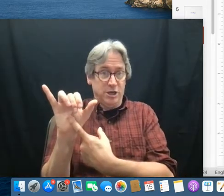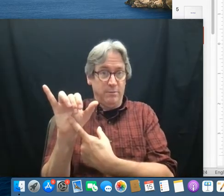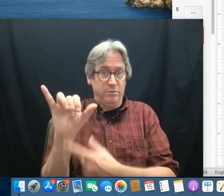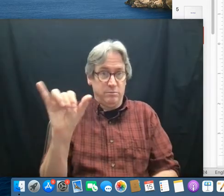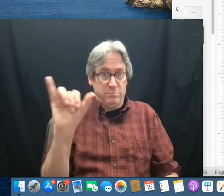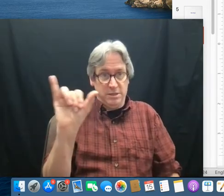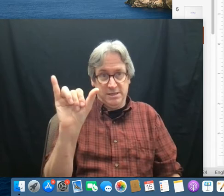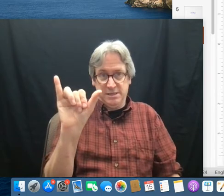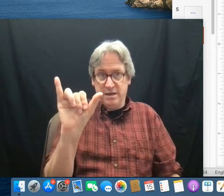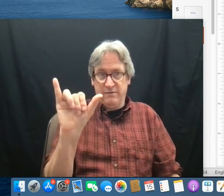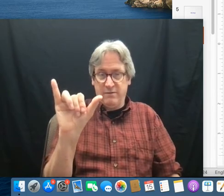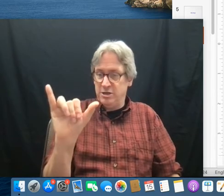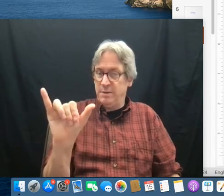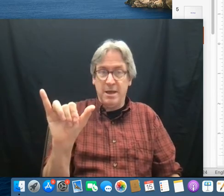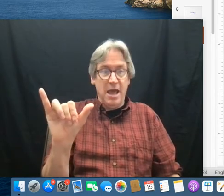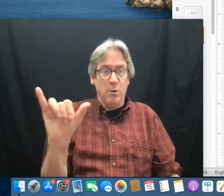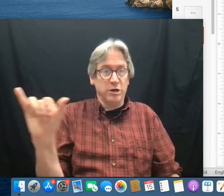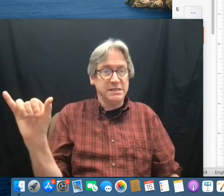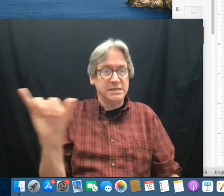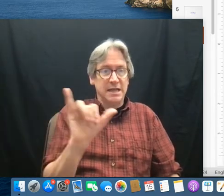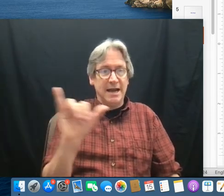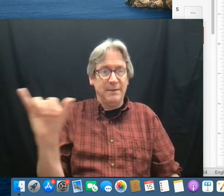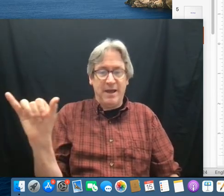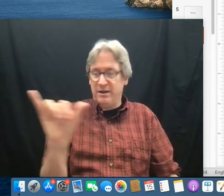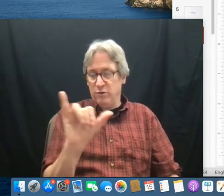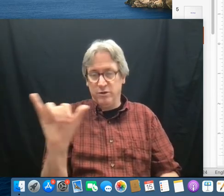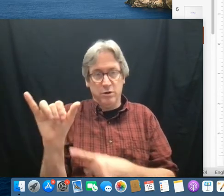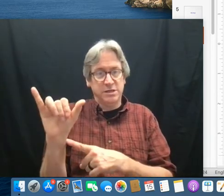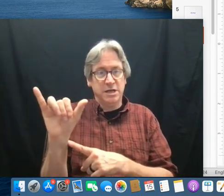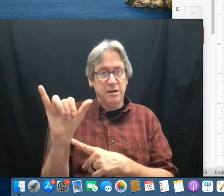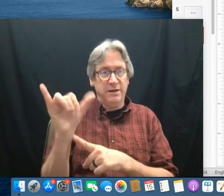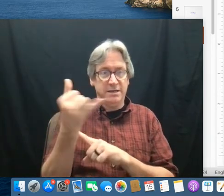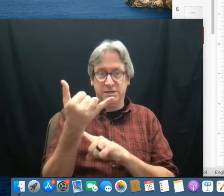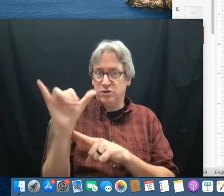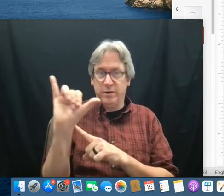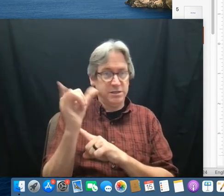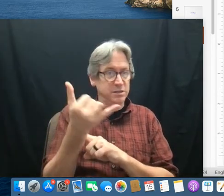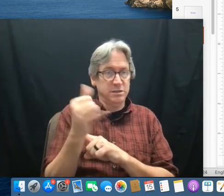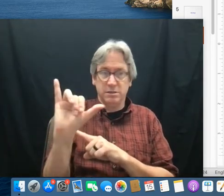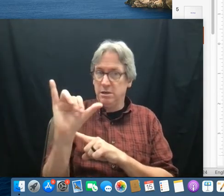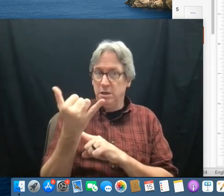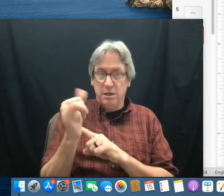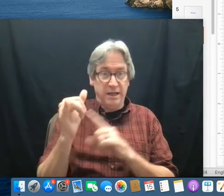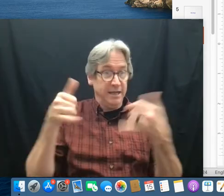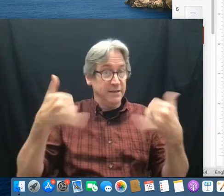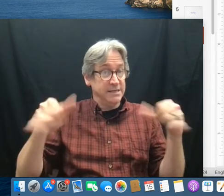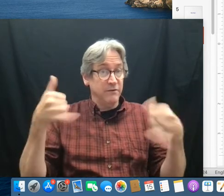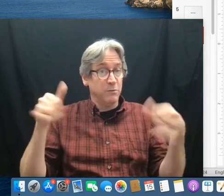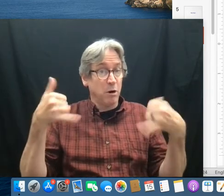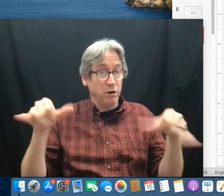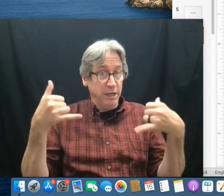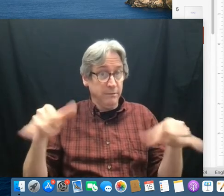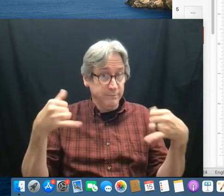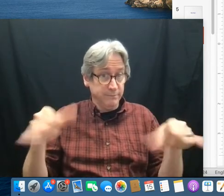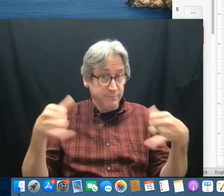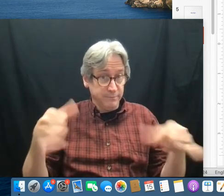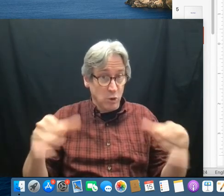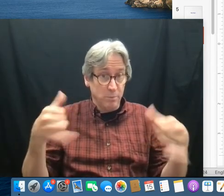hand shape. It's this kind of hand shape. And we're going to slide it back and forth. Notice that it doesn't twist like in the sign for